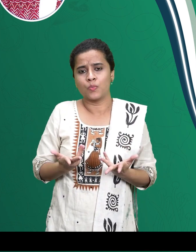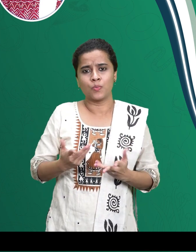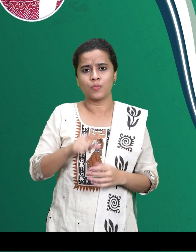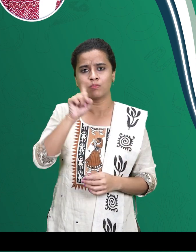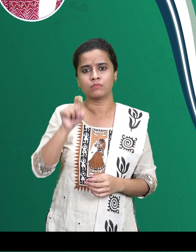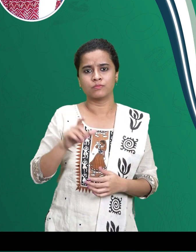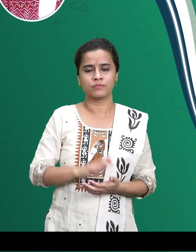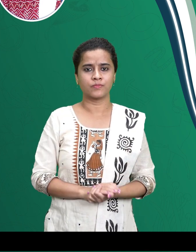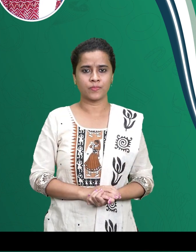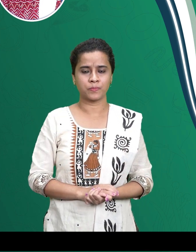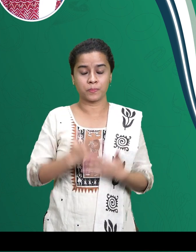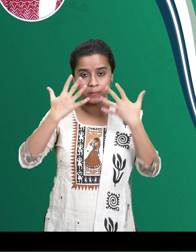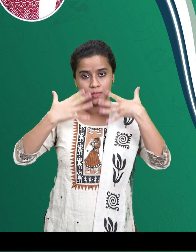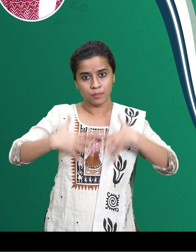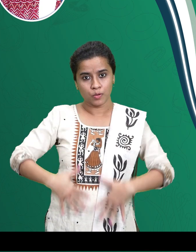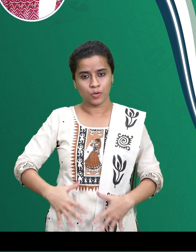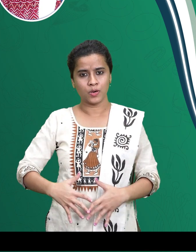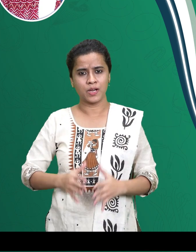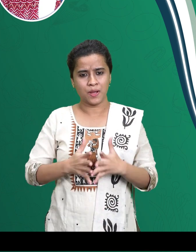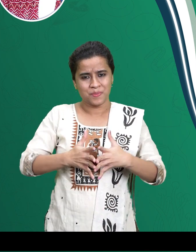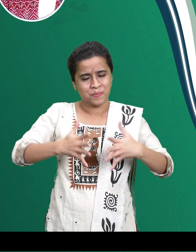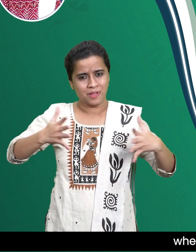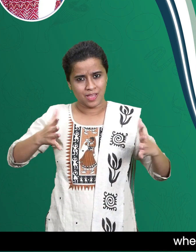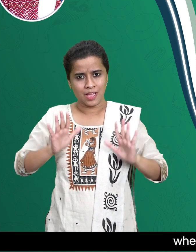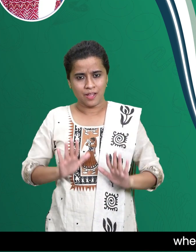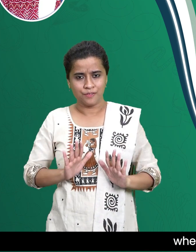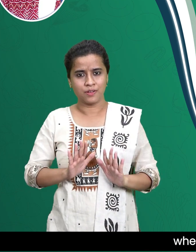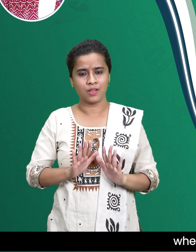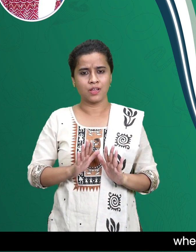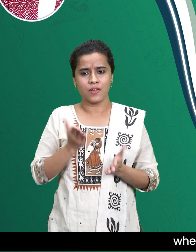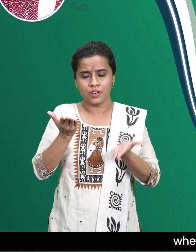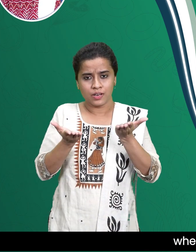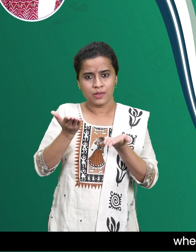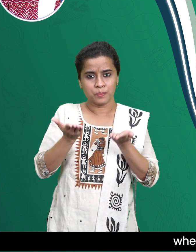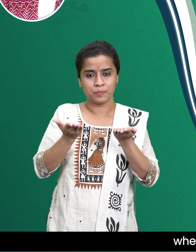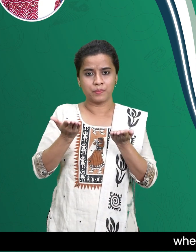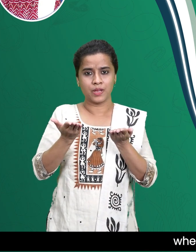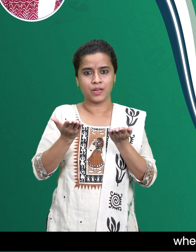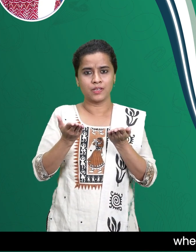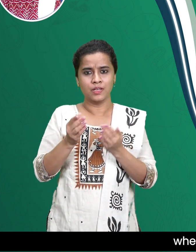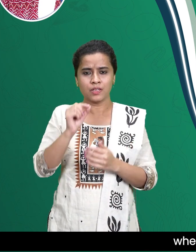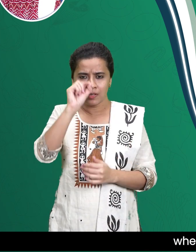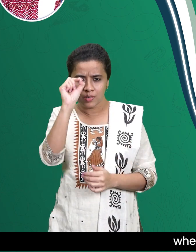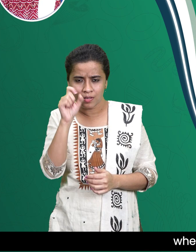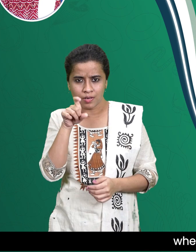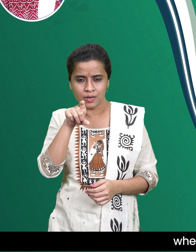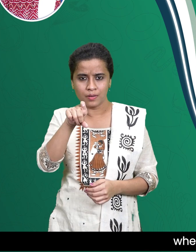The body is very large when compared to the microbes.